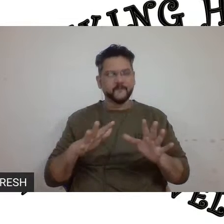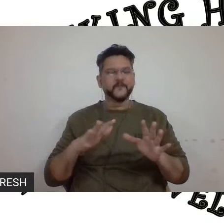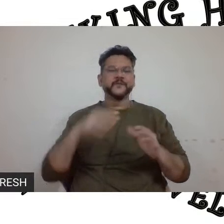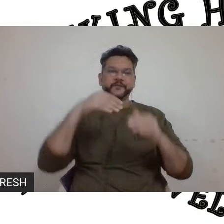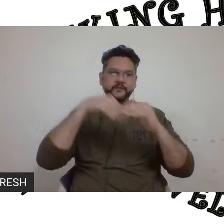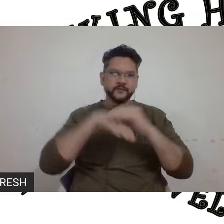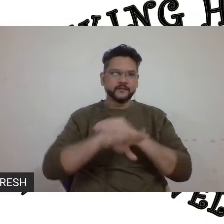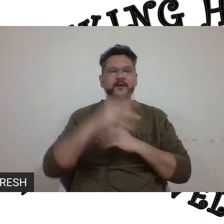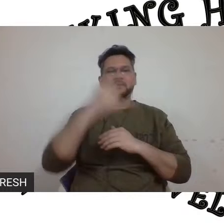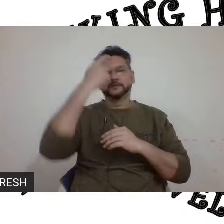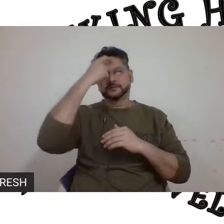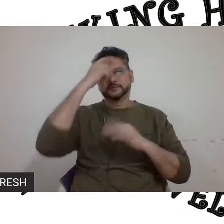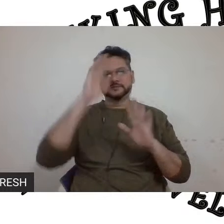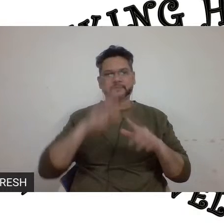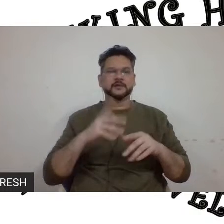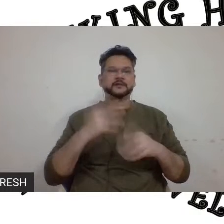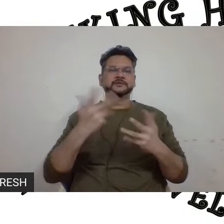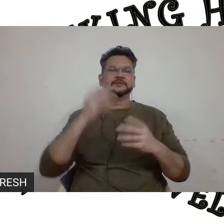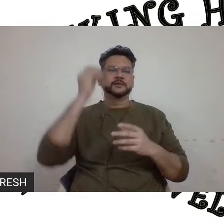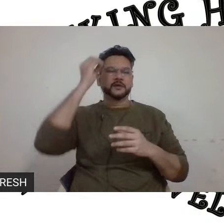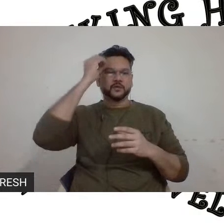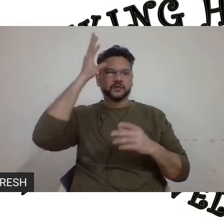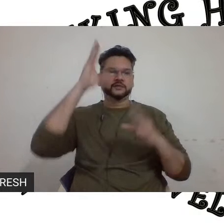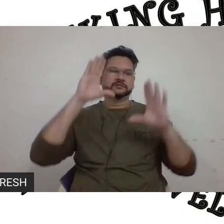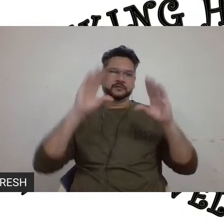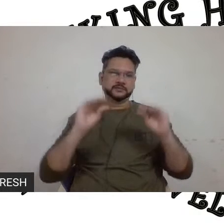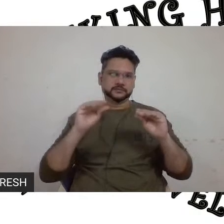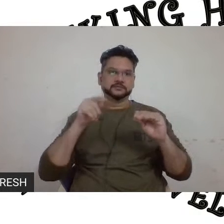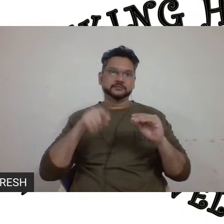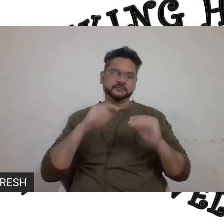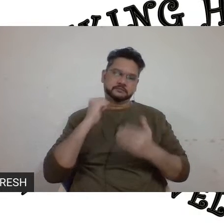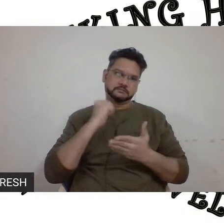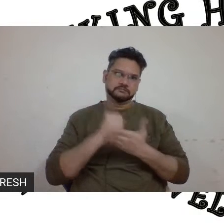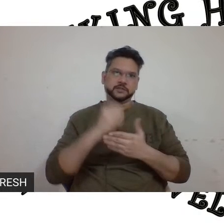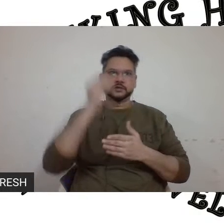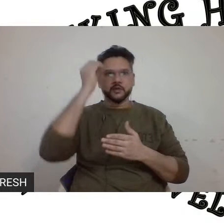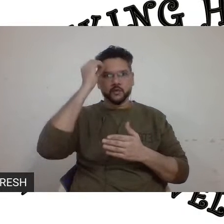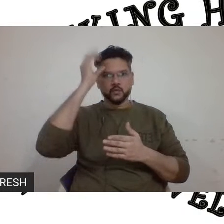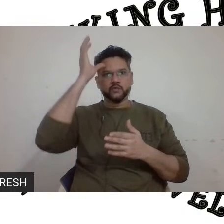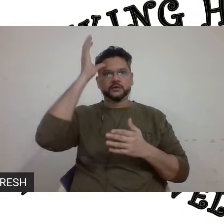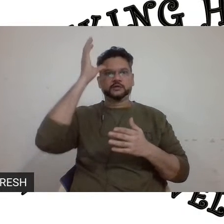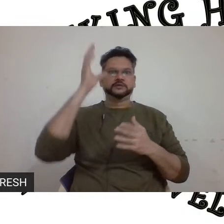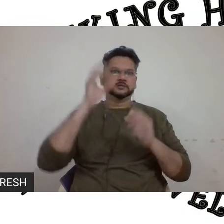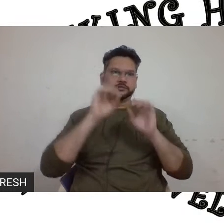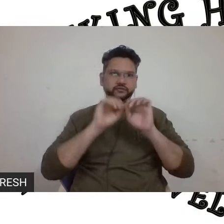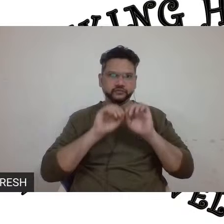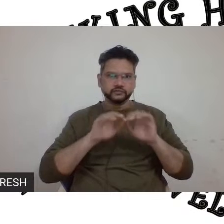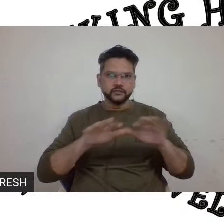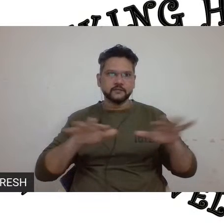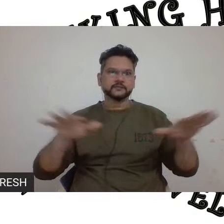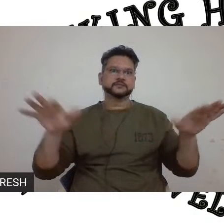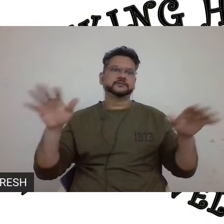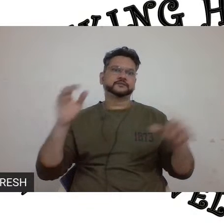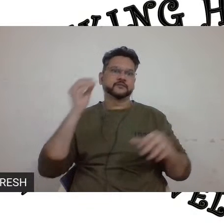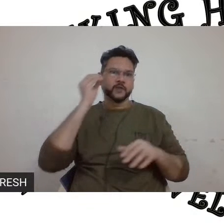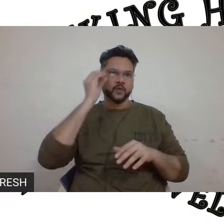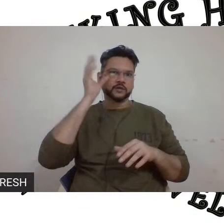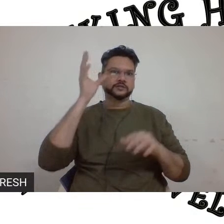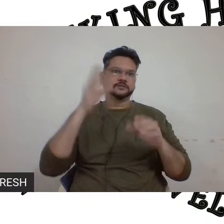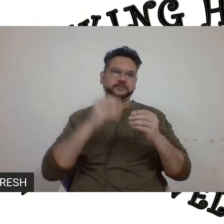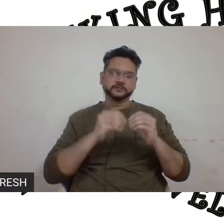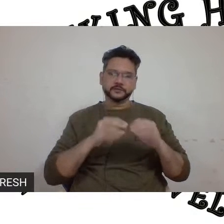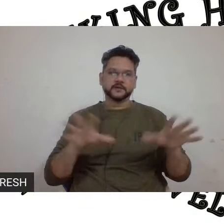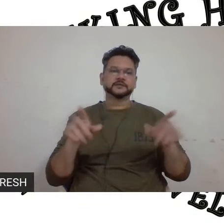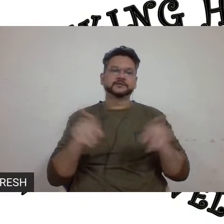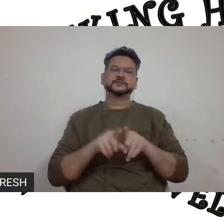that sort of awareness where, uh, while the training happens, and while you go into the field